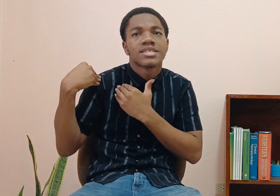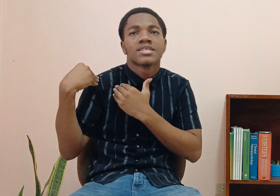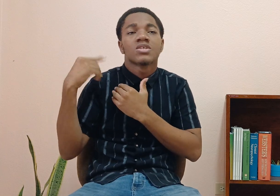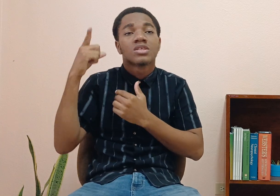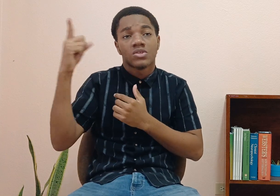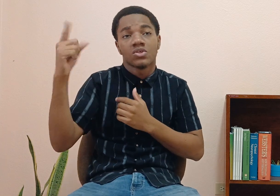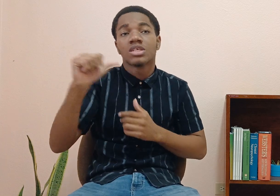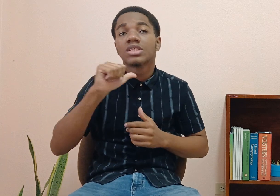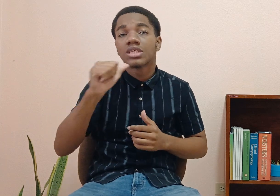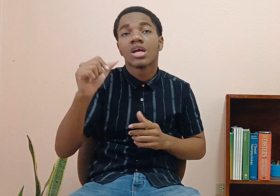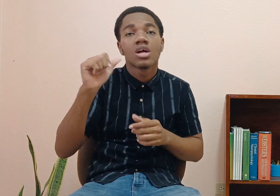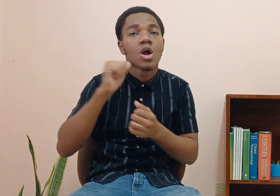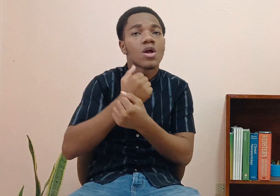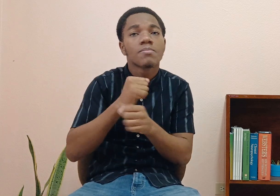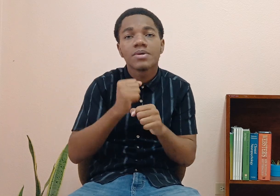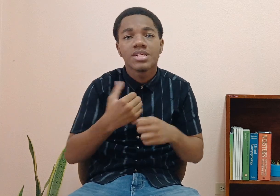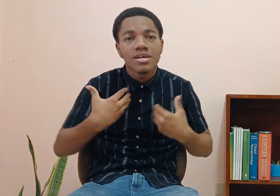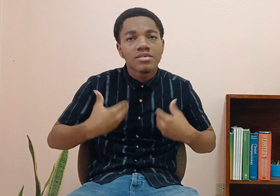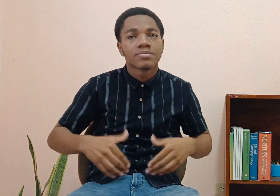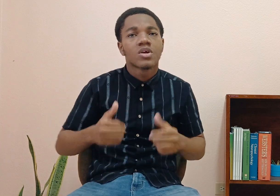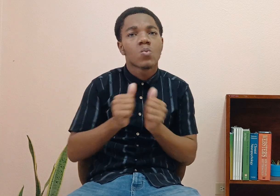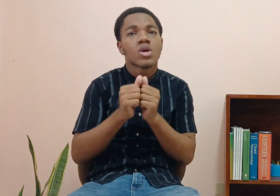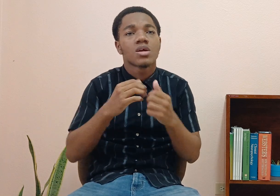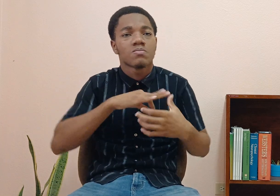fear, but with a sound mind.